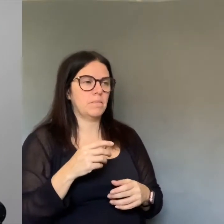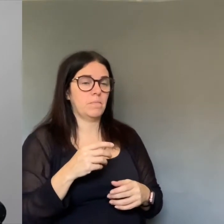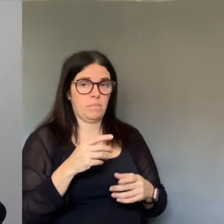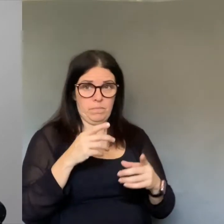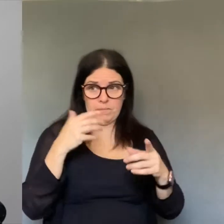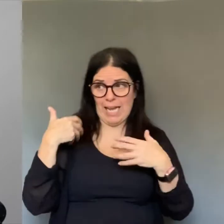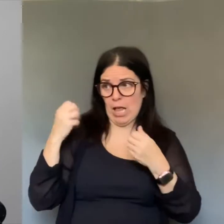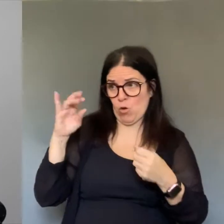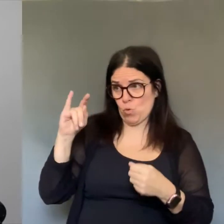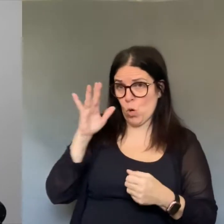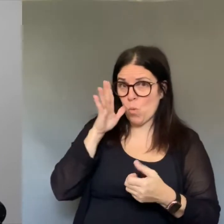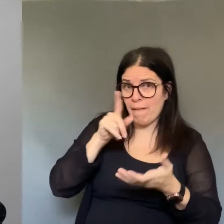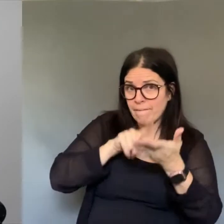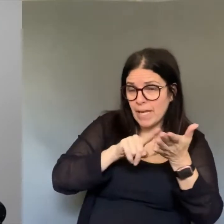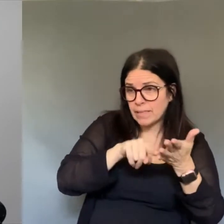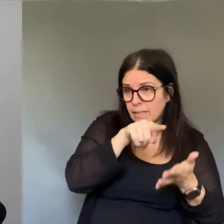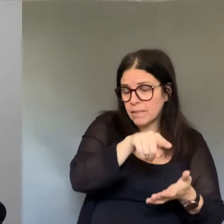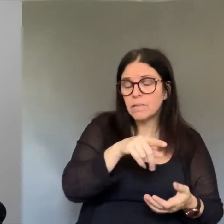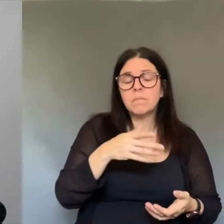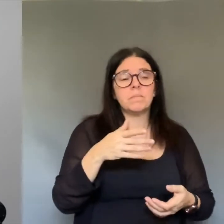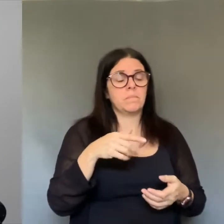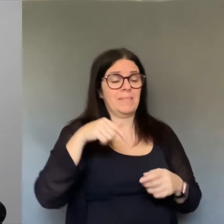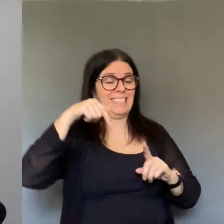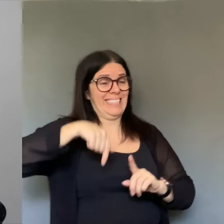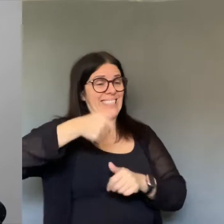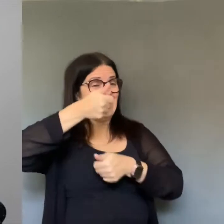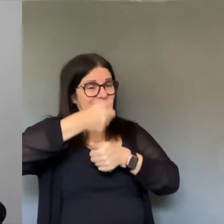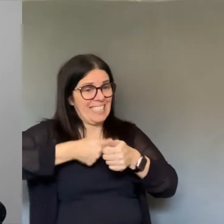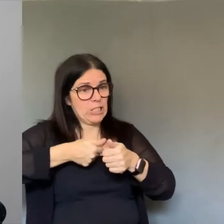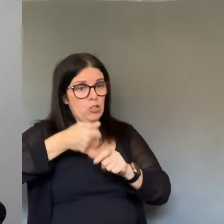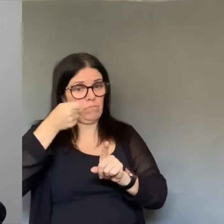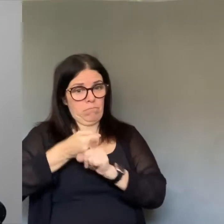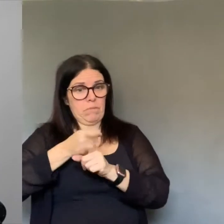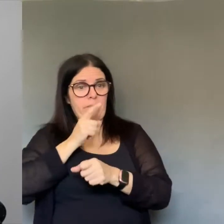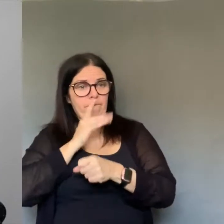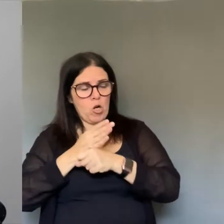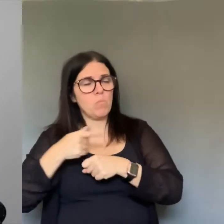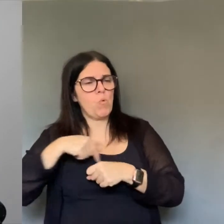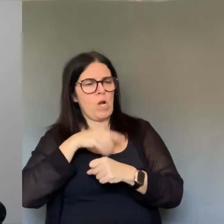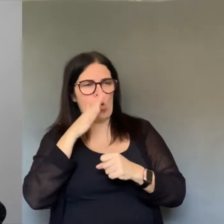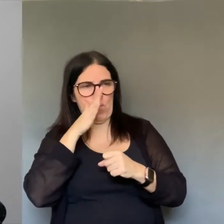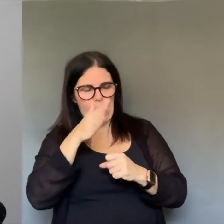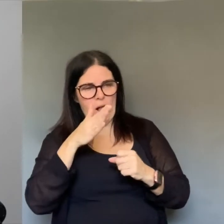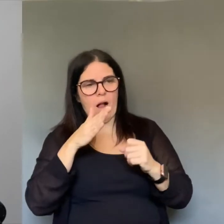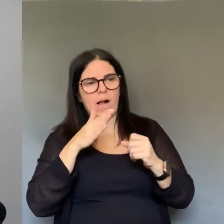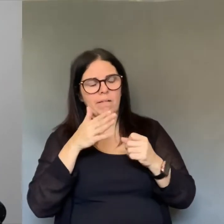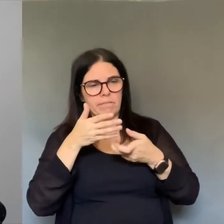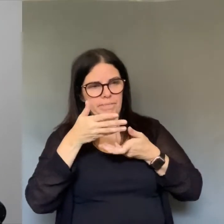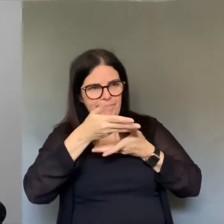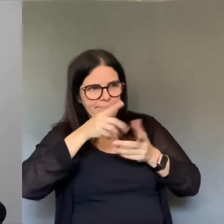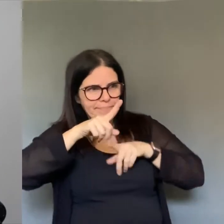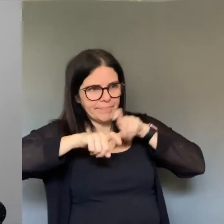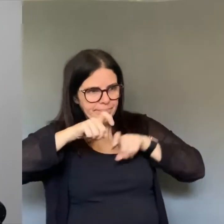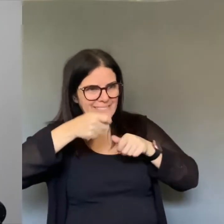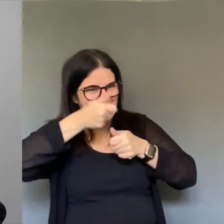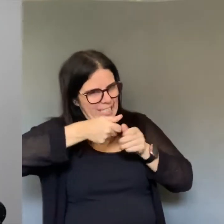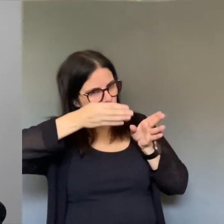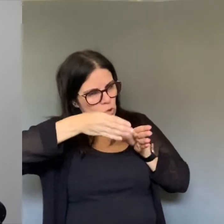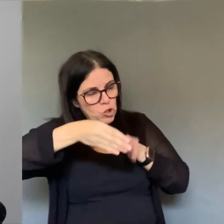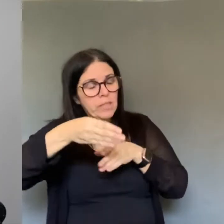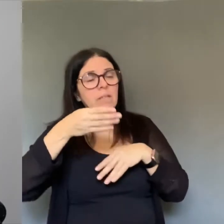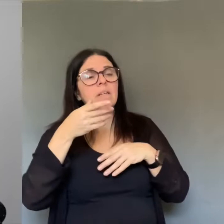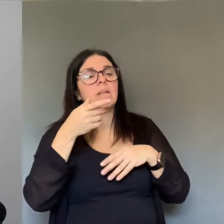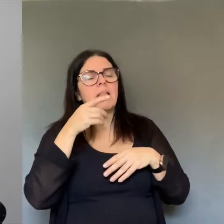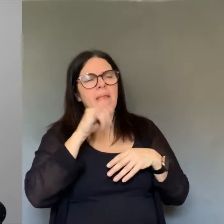something that the health unit would investigate? Health unit investigate every case that happens in the community, and then all the